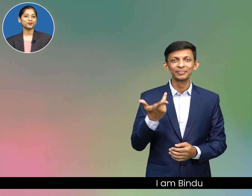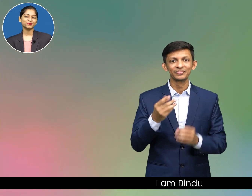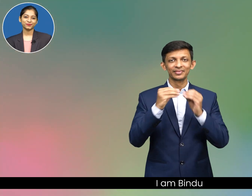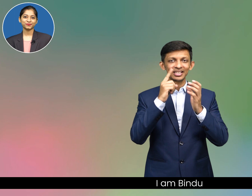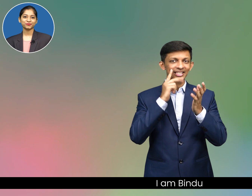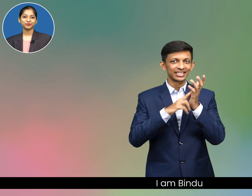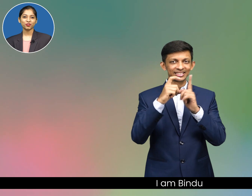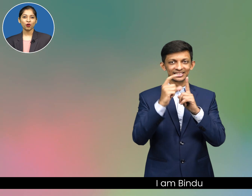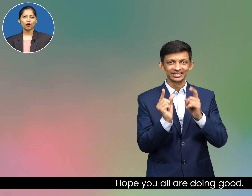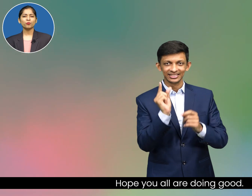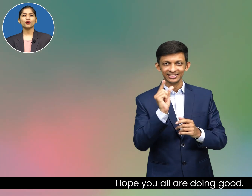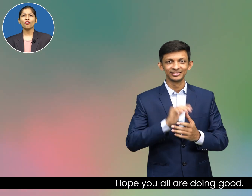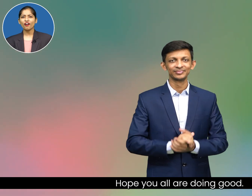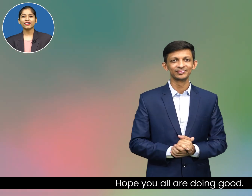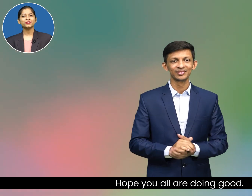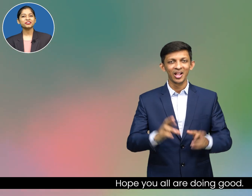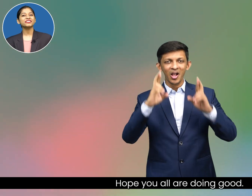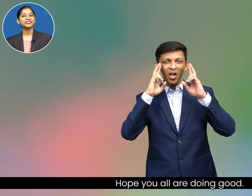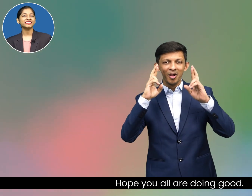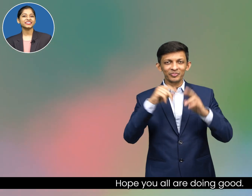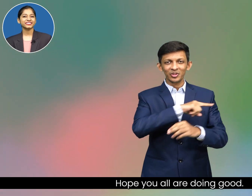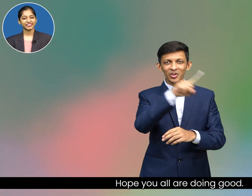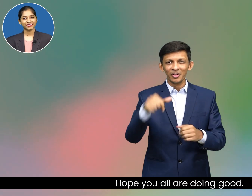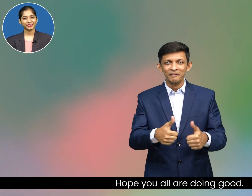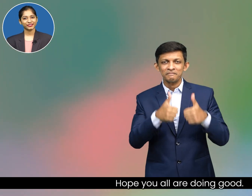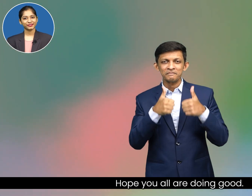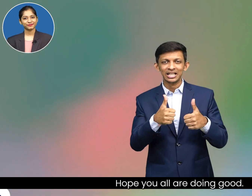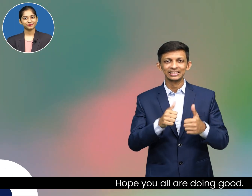I am Bindu. Hope you all are doing good.